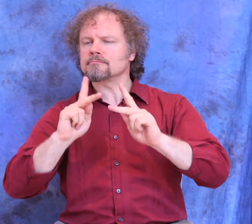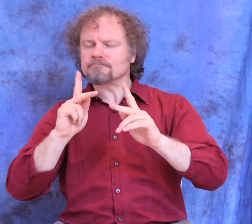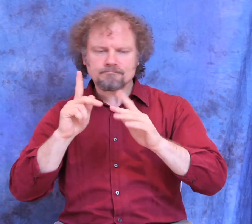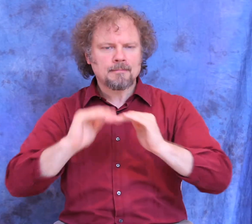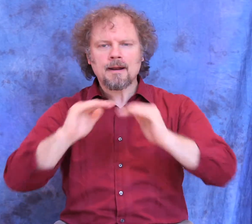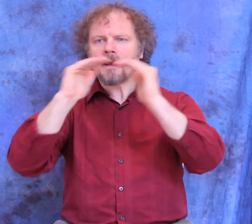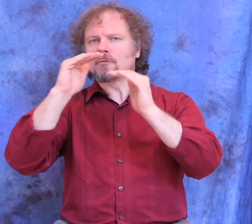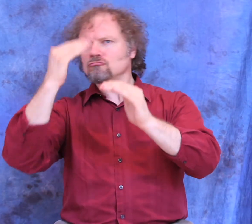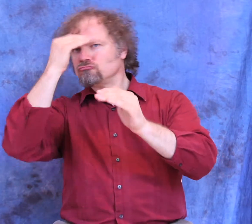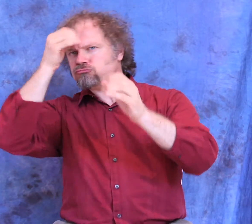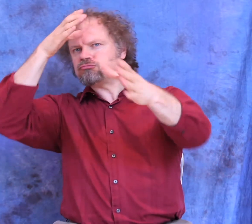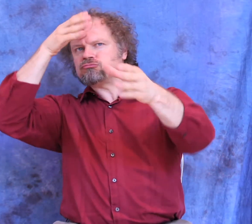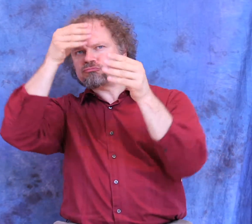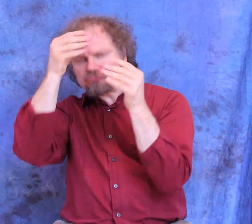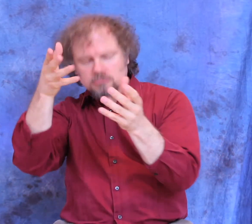of scholarship.